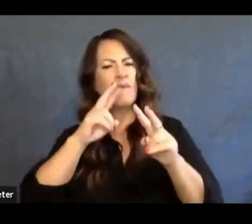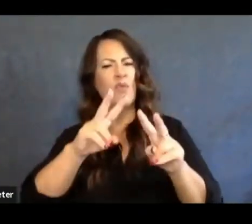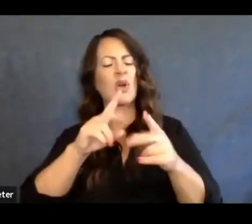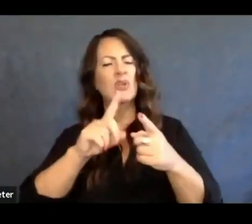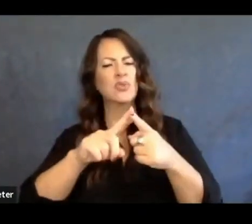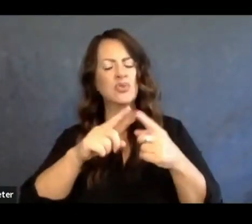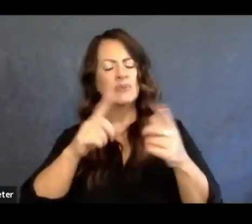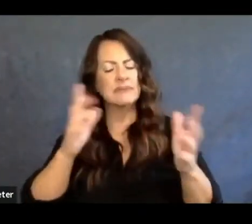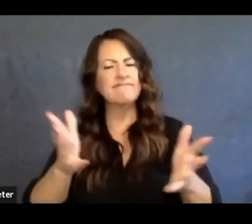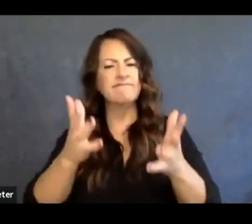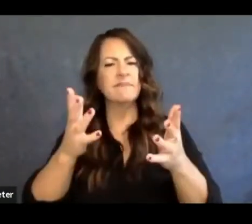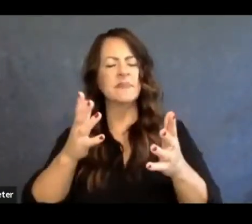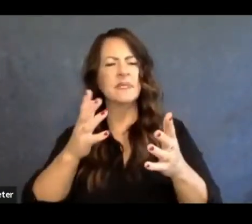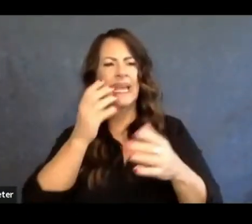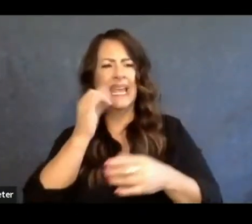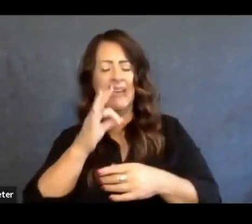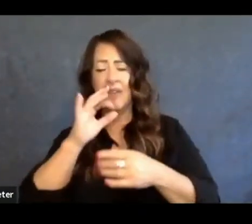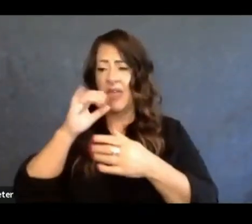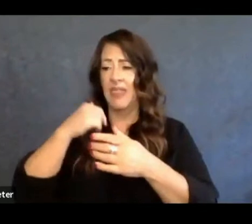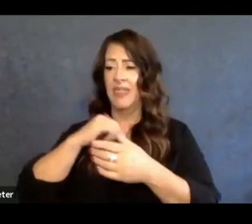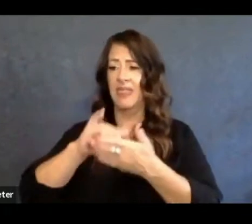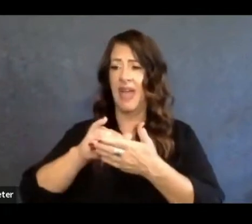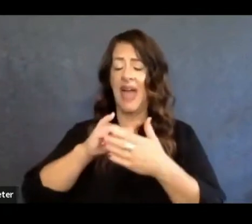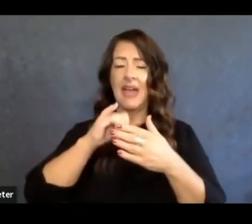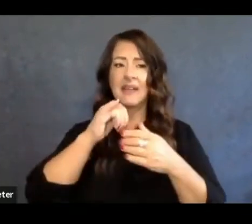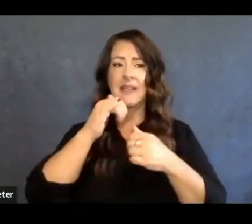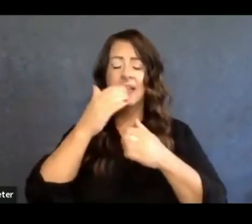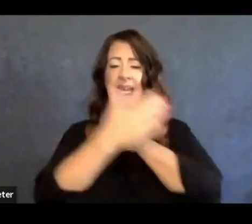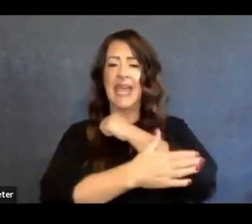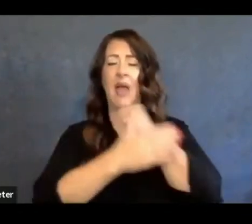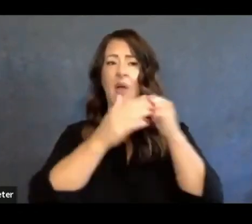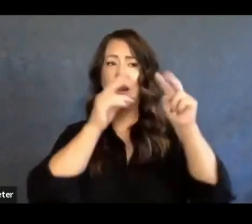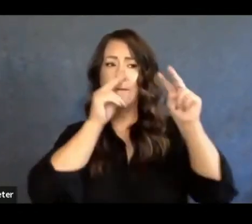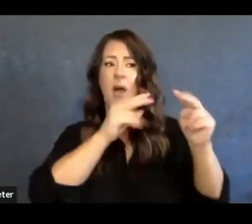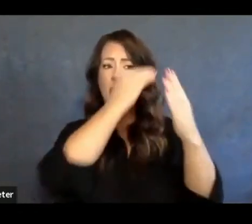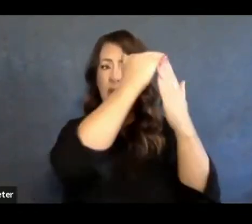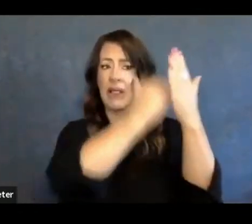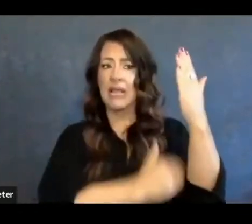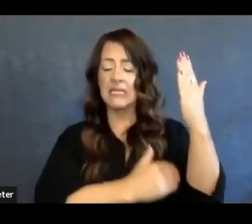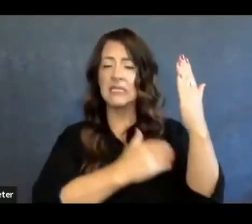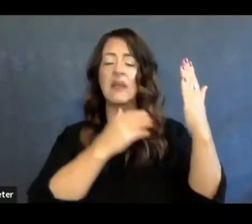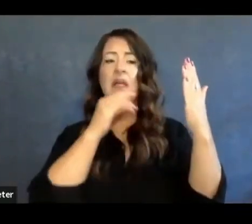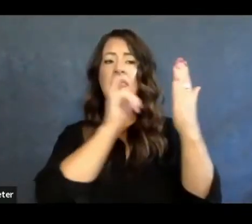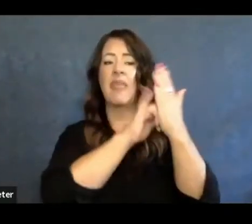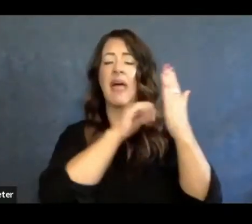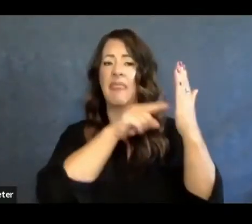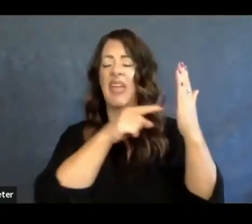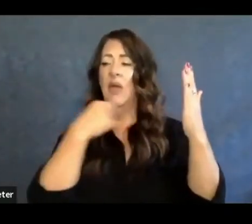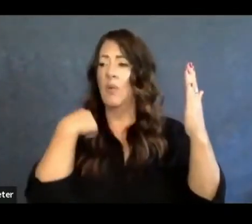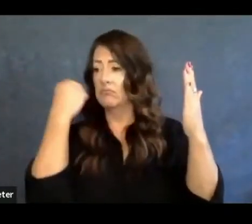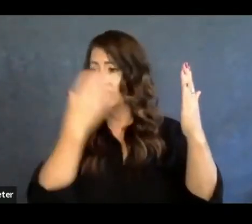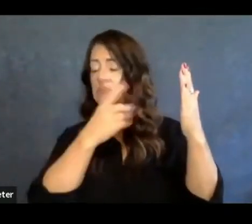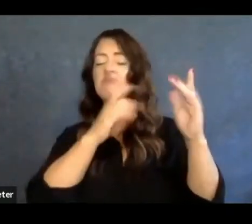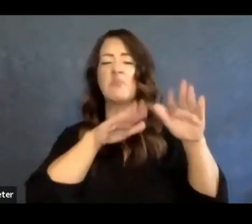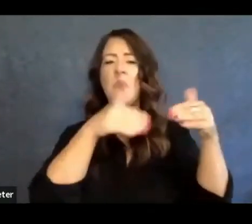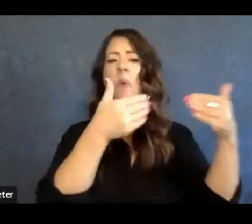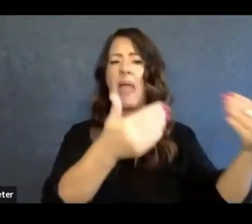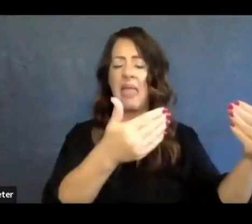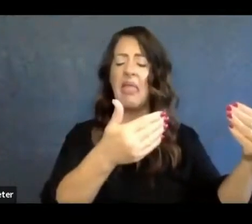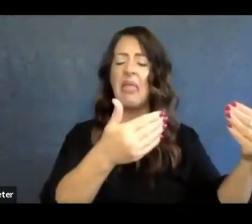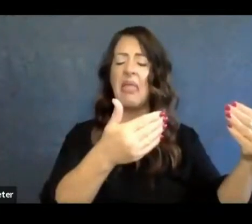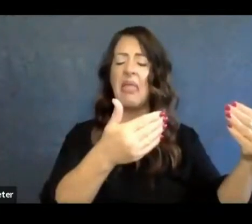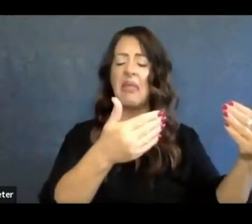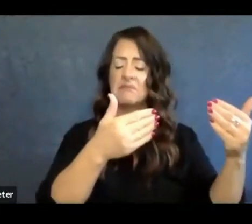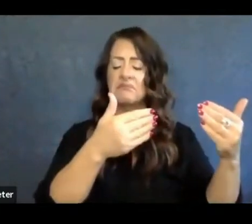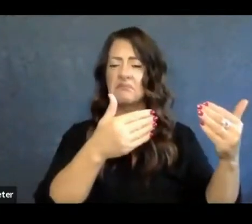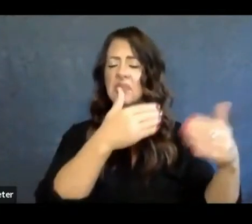resuming that once the county data monitoring list is unfrozen, so that our local communities like Orange